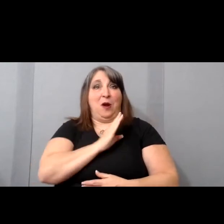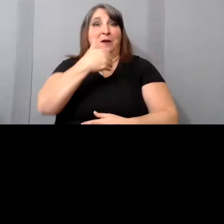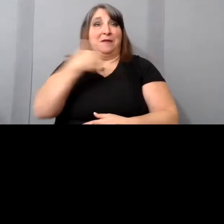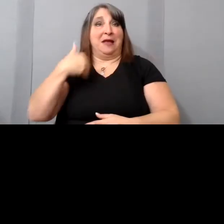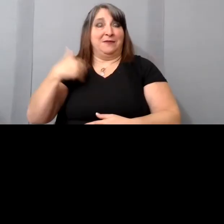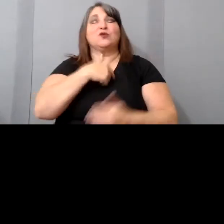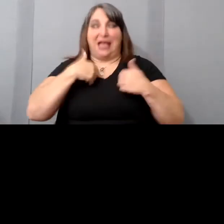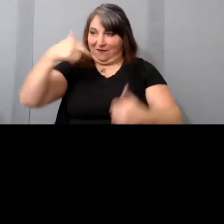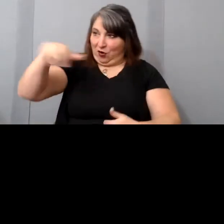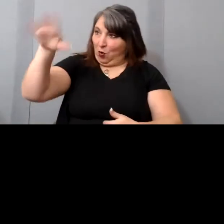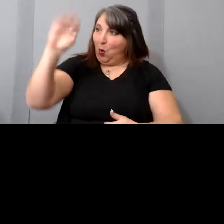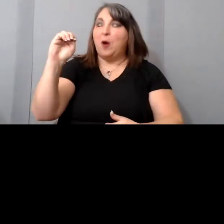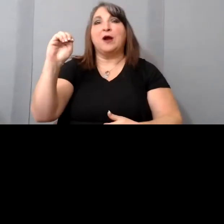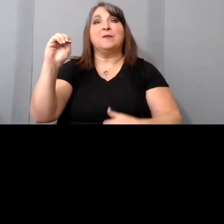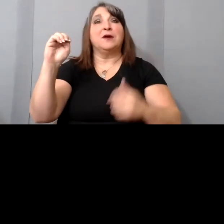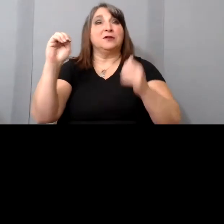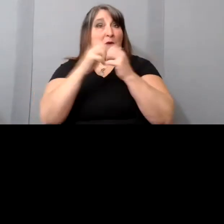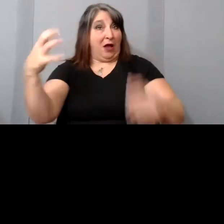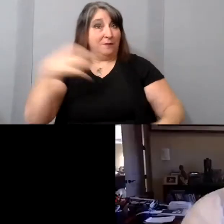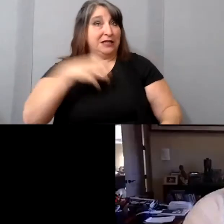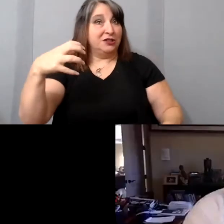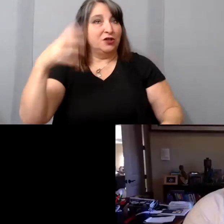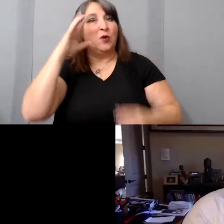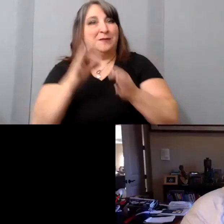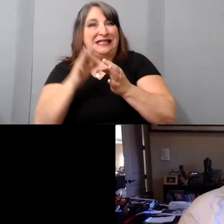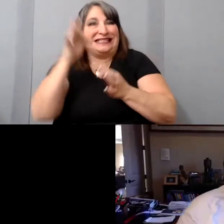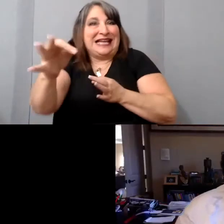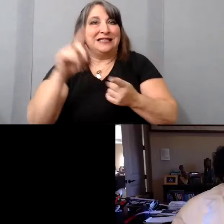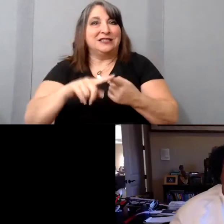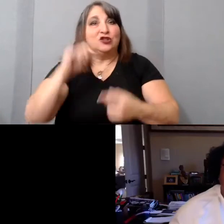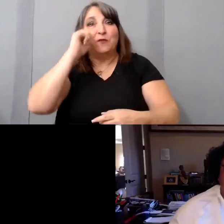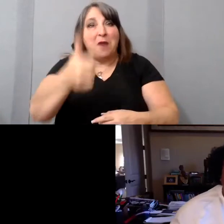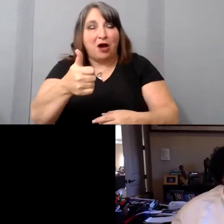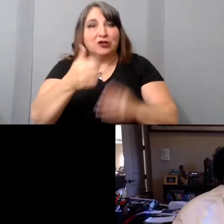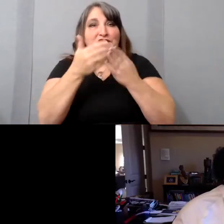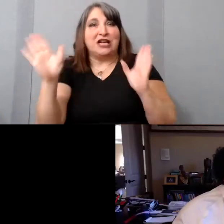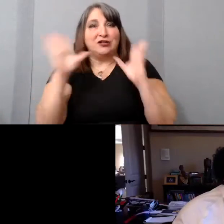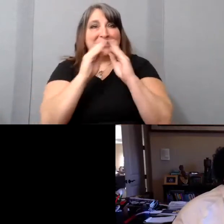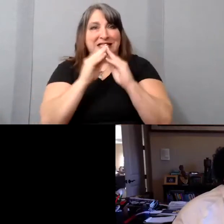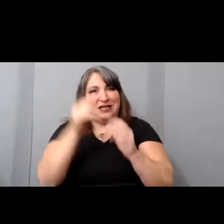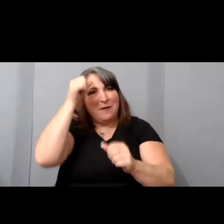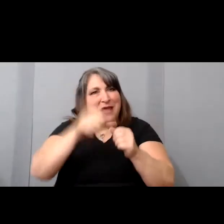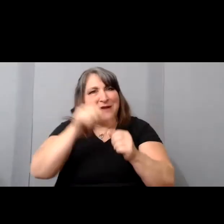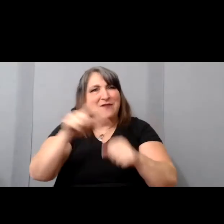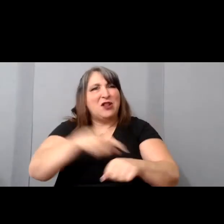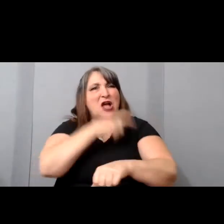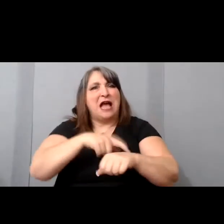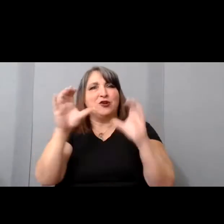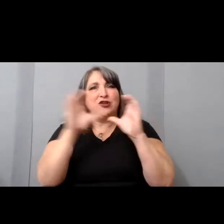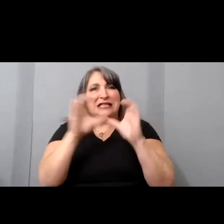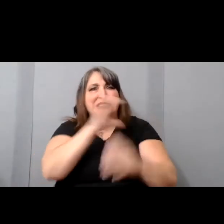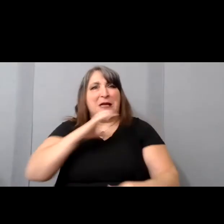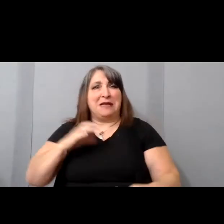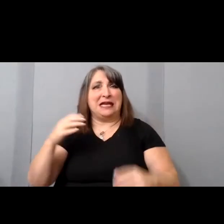without objection will be extended to tomorrow's general session. In memory of longtime Credentials Committee member Merle